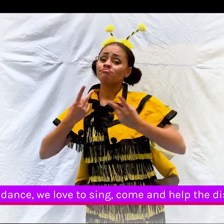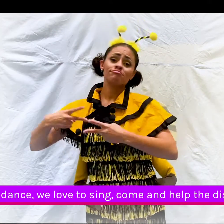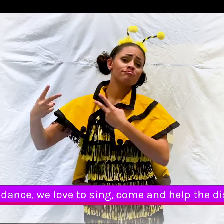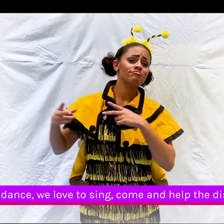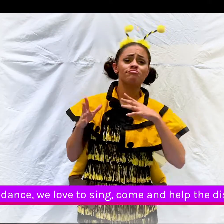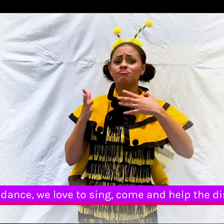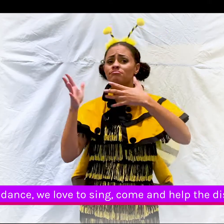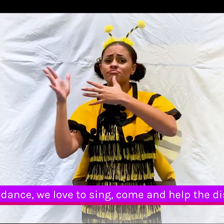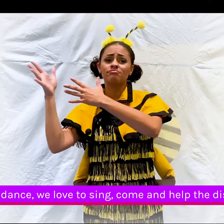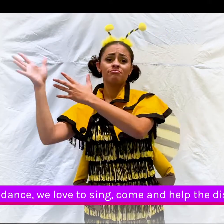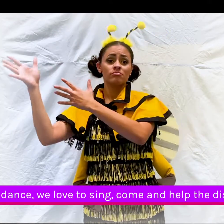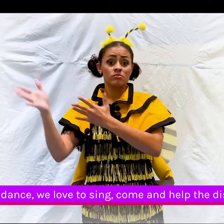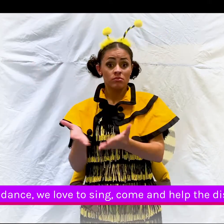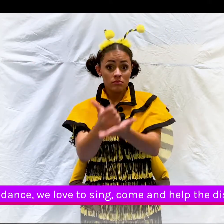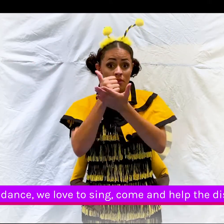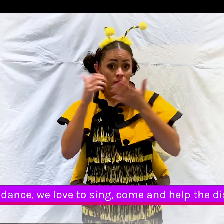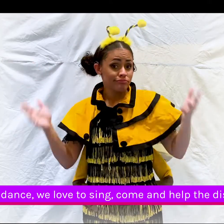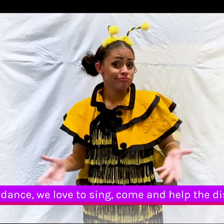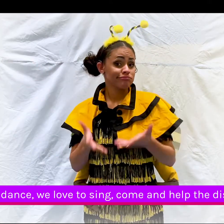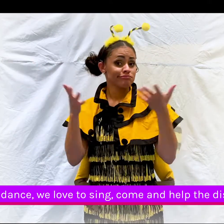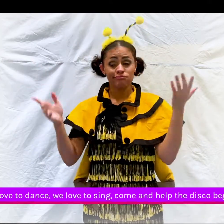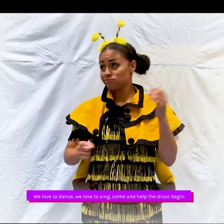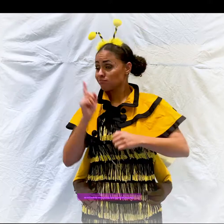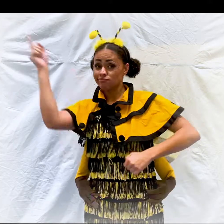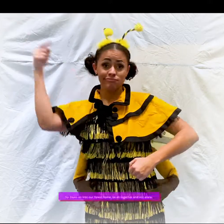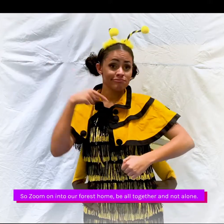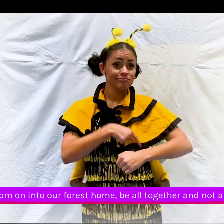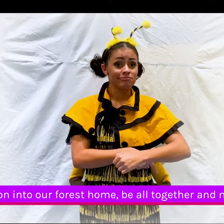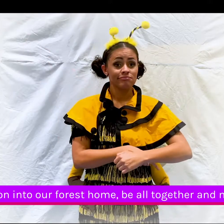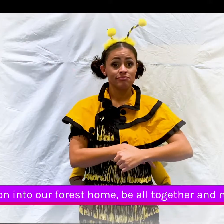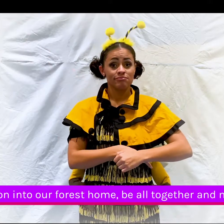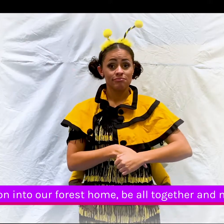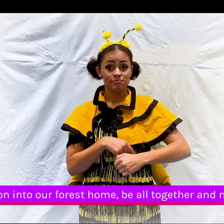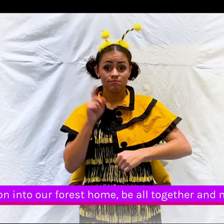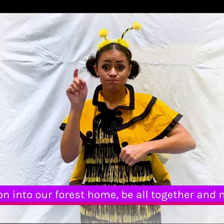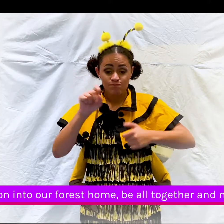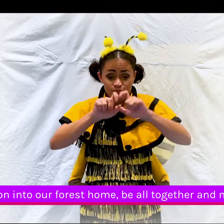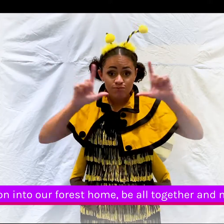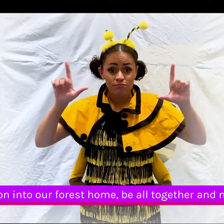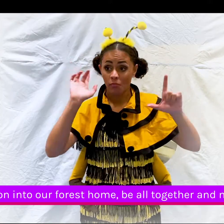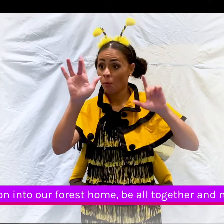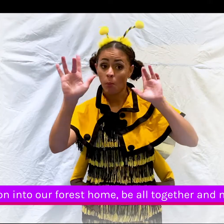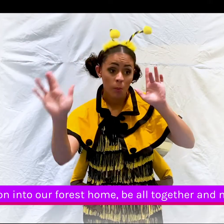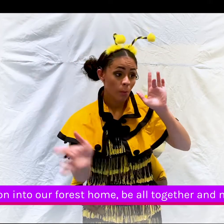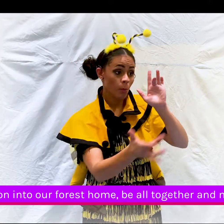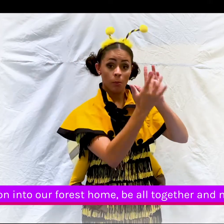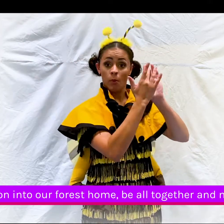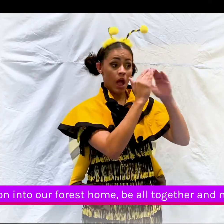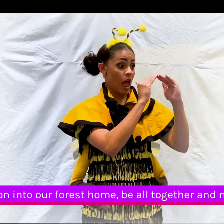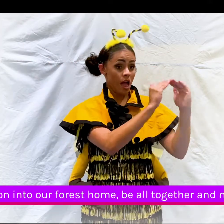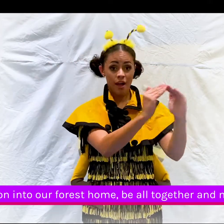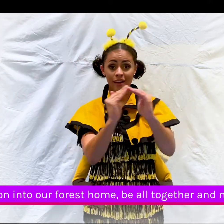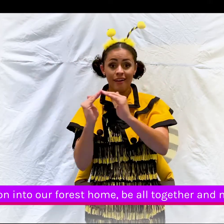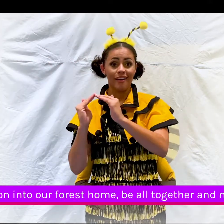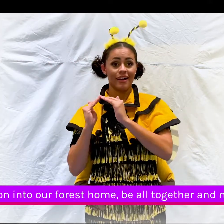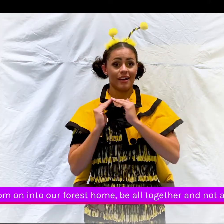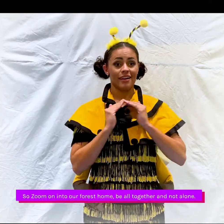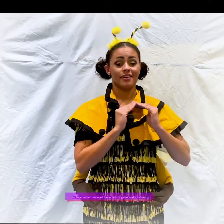love to sing. Come and help the disco begin. So zoom on into our forest home. Be all together and not alone.